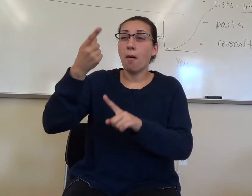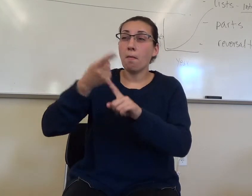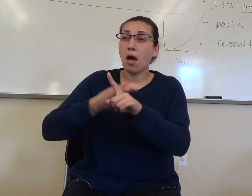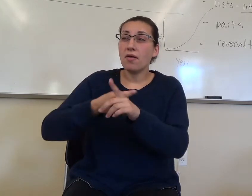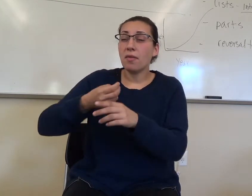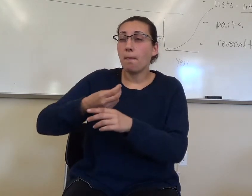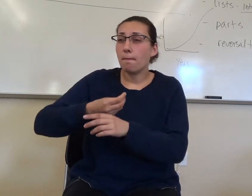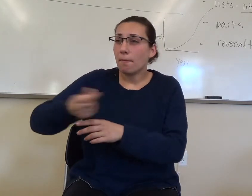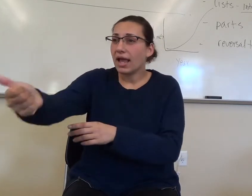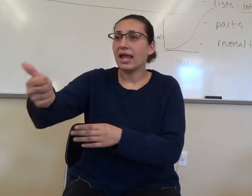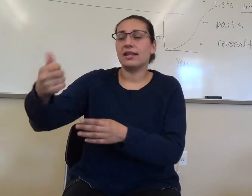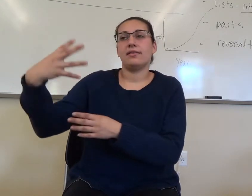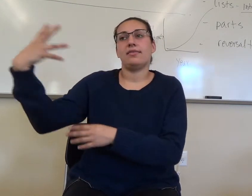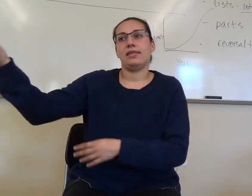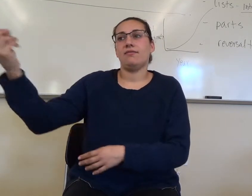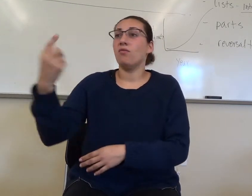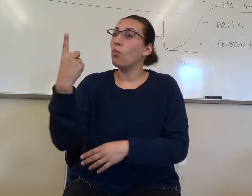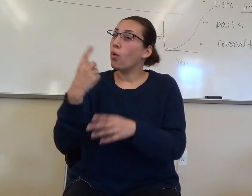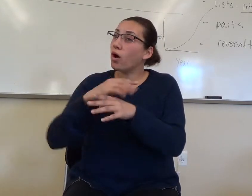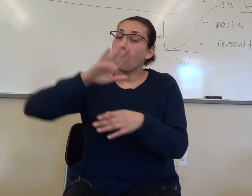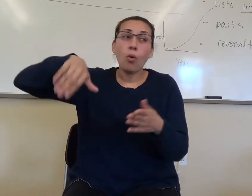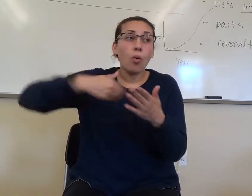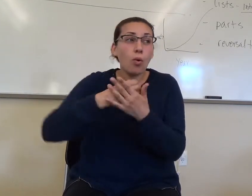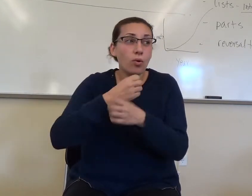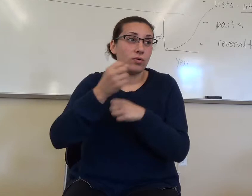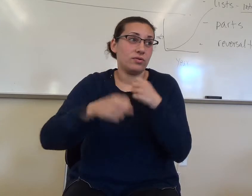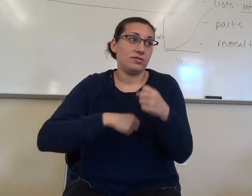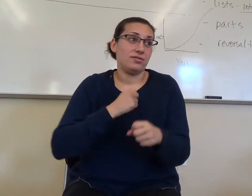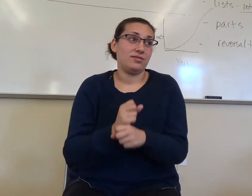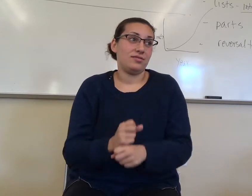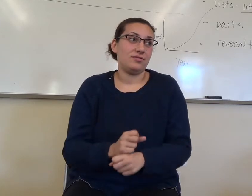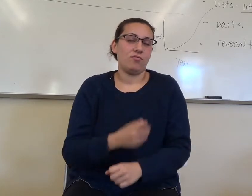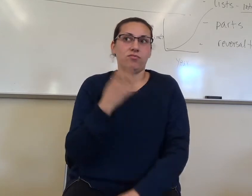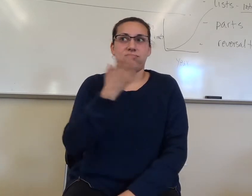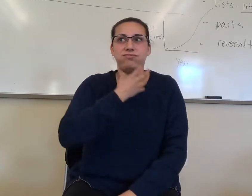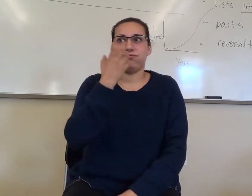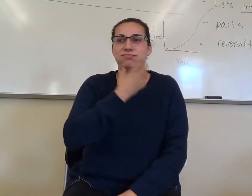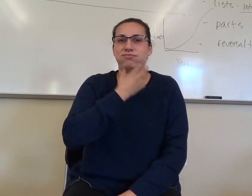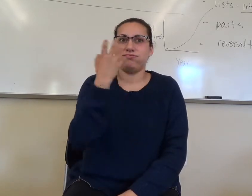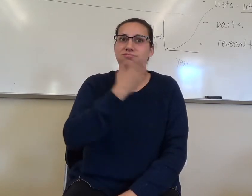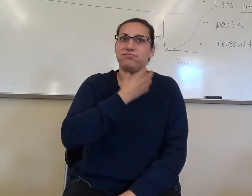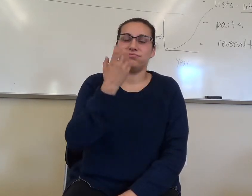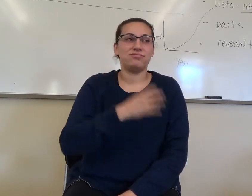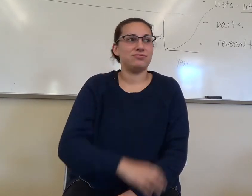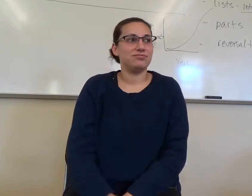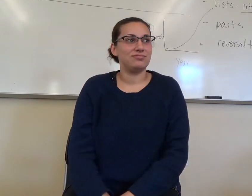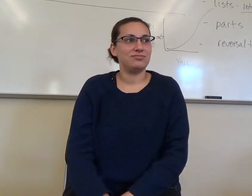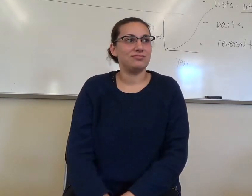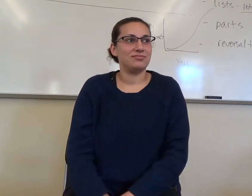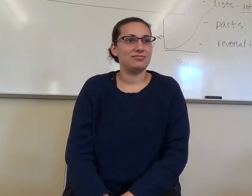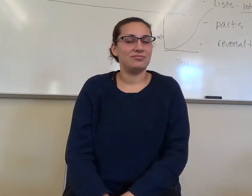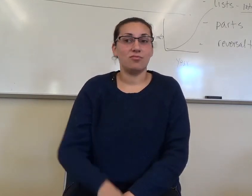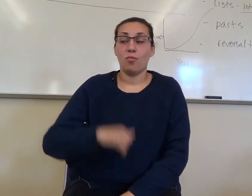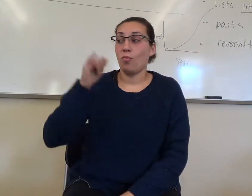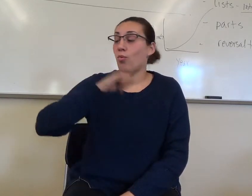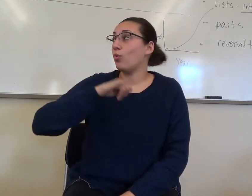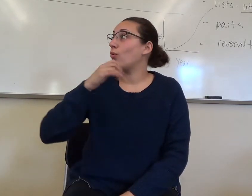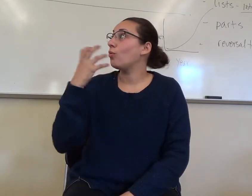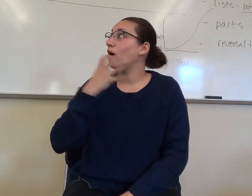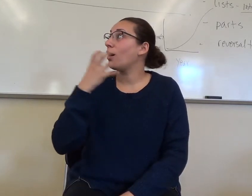So they're going to pay you for a whole, yeah, Ivana's shaking her head. You have prior knowledge of this, right? With a child. Yeah,